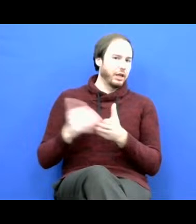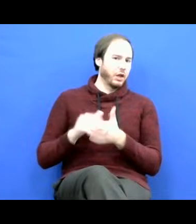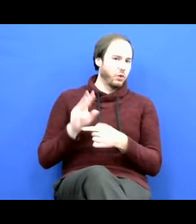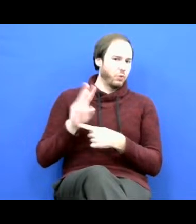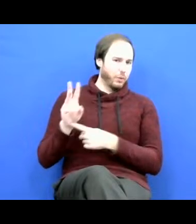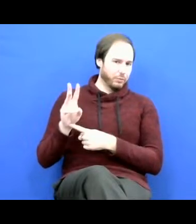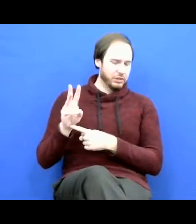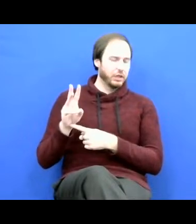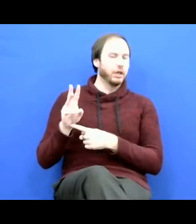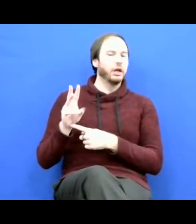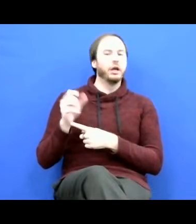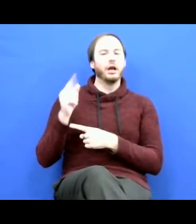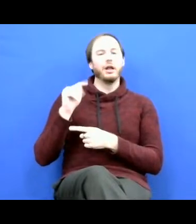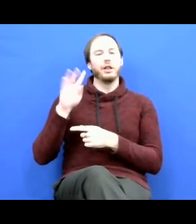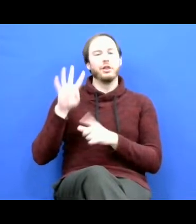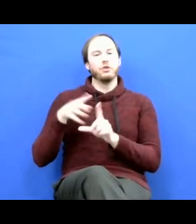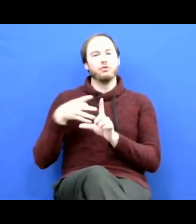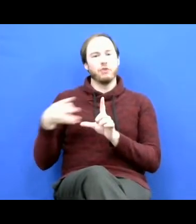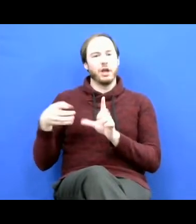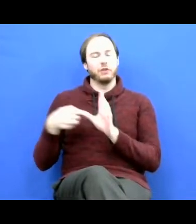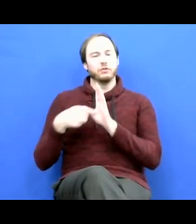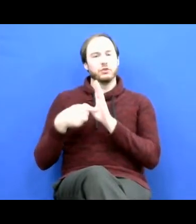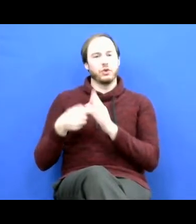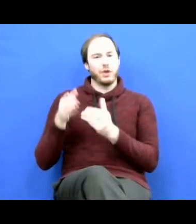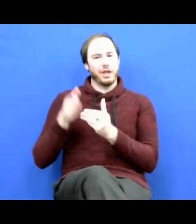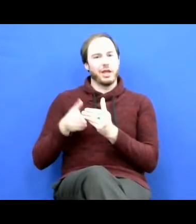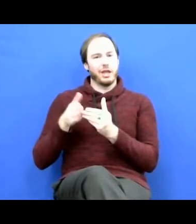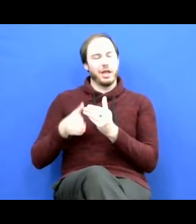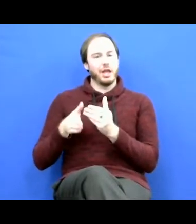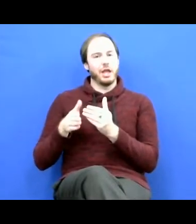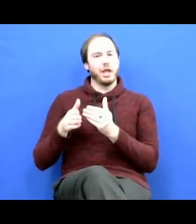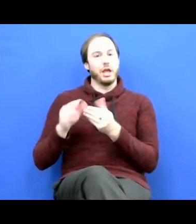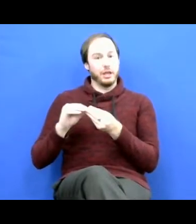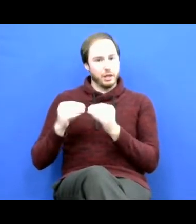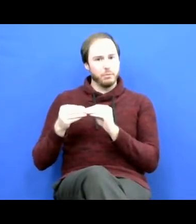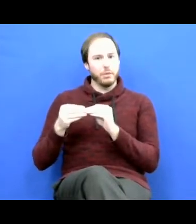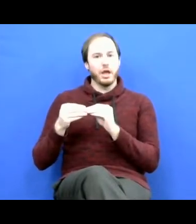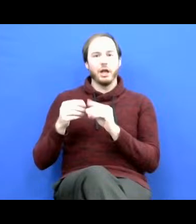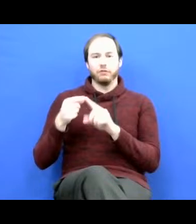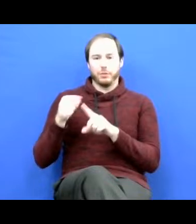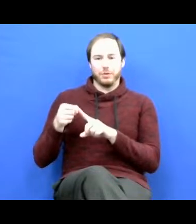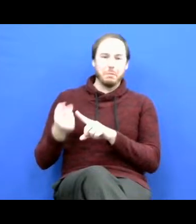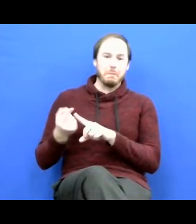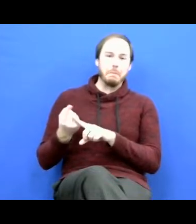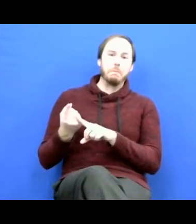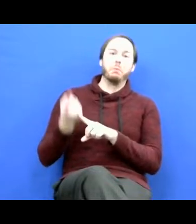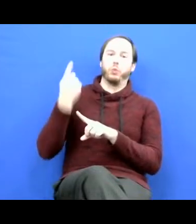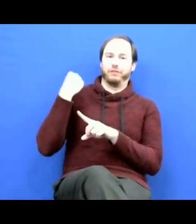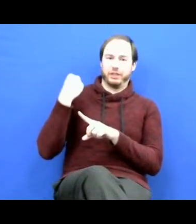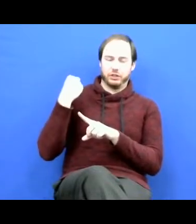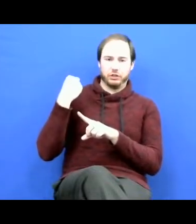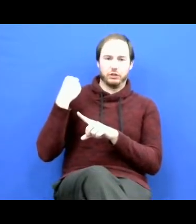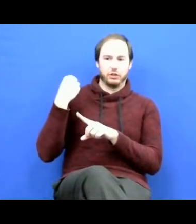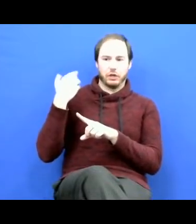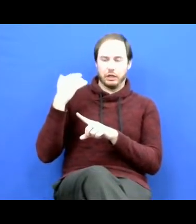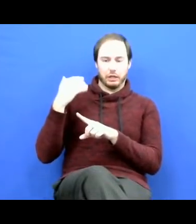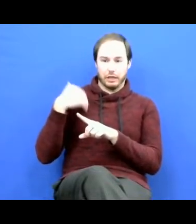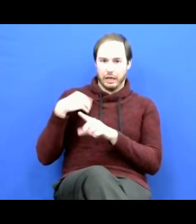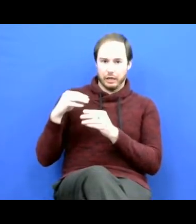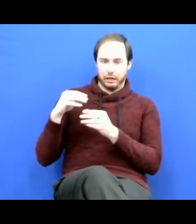website. But the graph that shows the ending balances is actually from the previous year. I don't know how the changes got